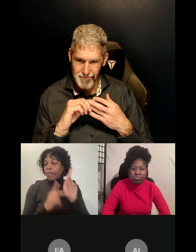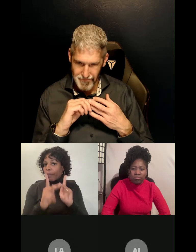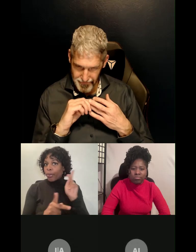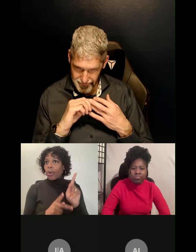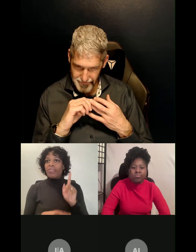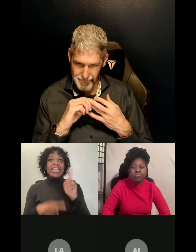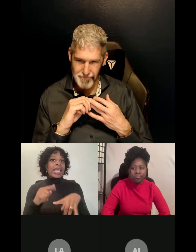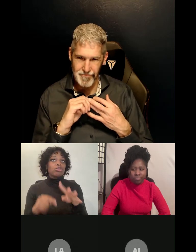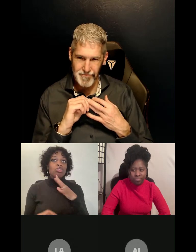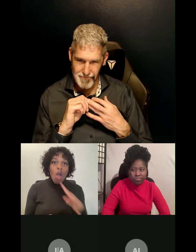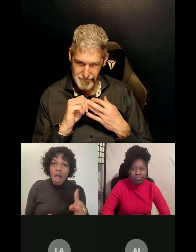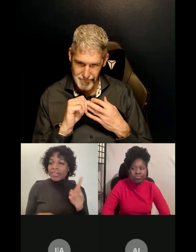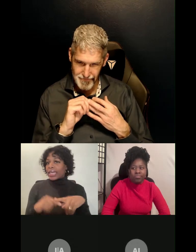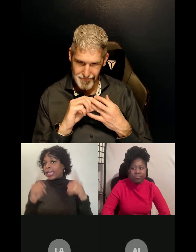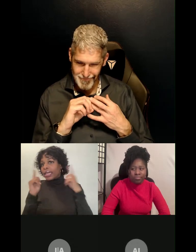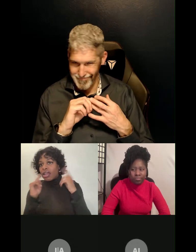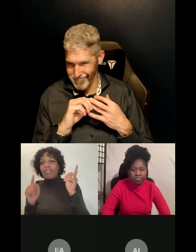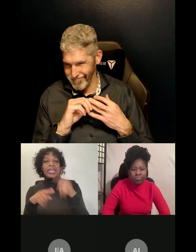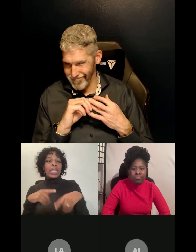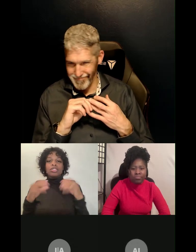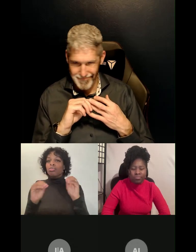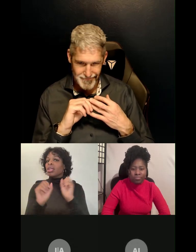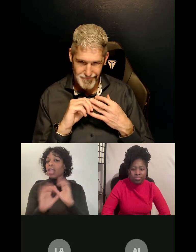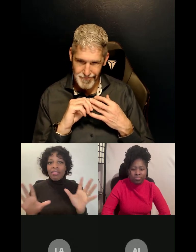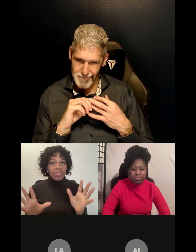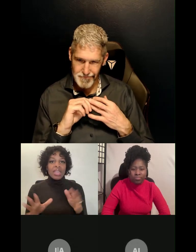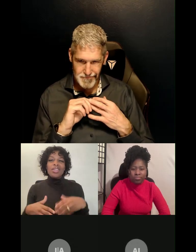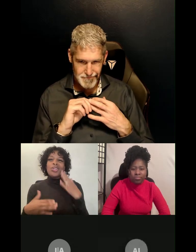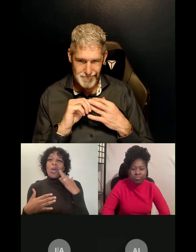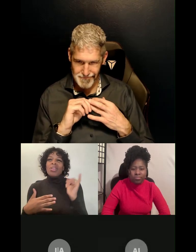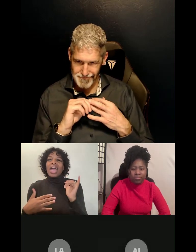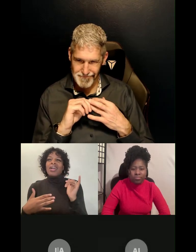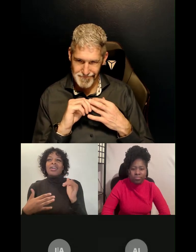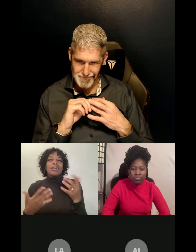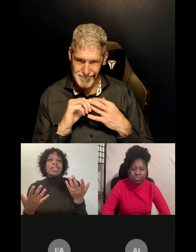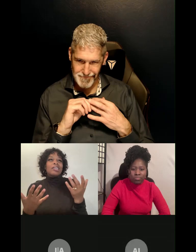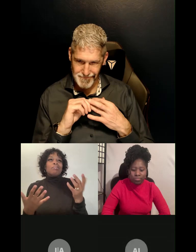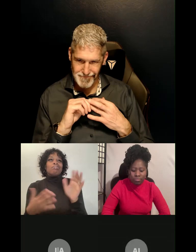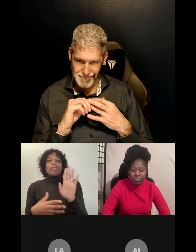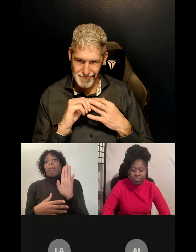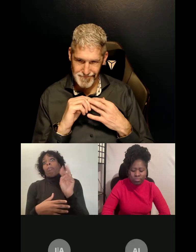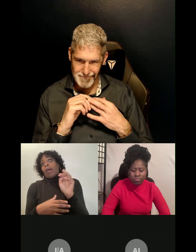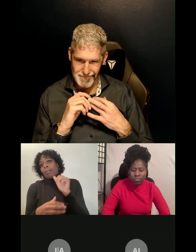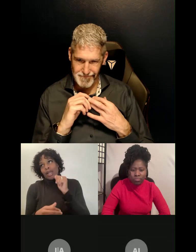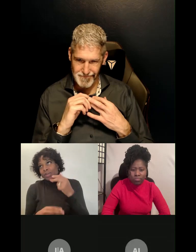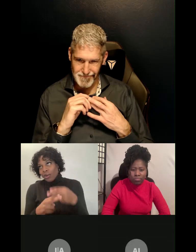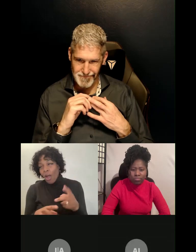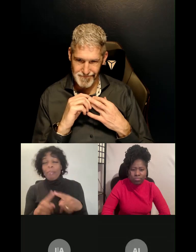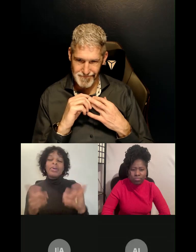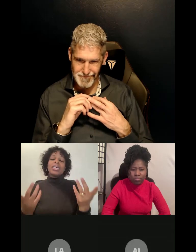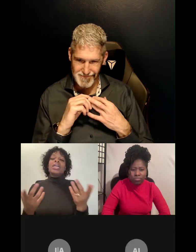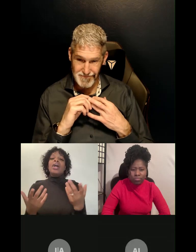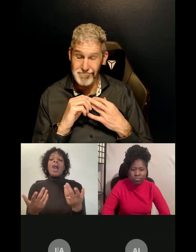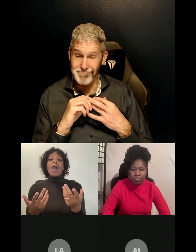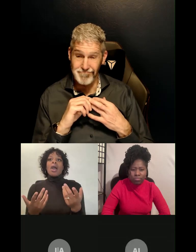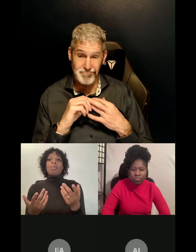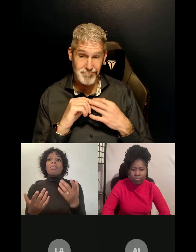the deaf people, they can't talk, they can't hear, they can't do nothing, like a I don't know